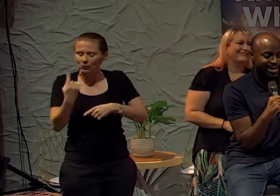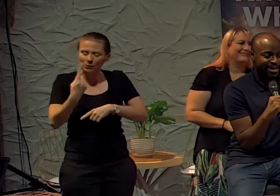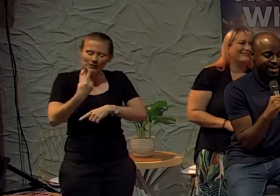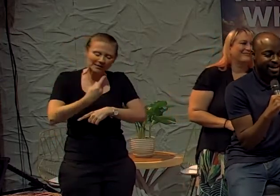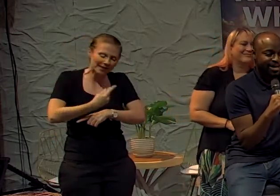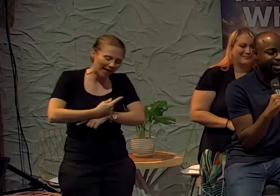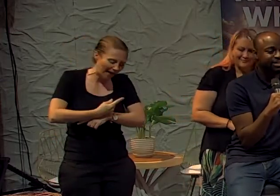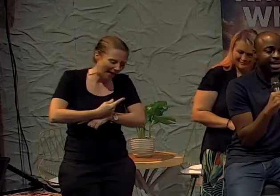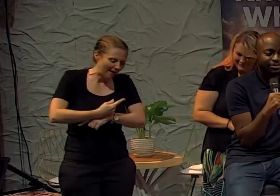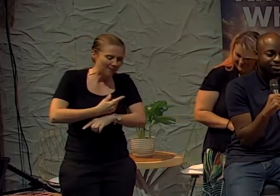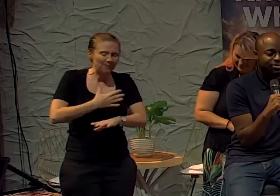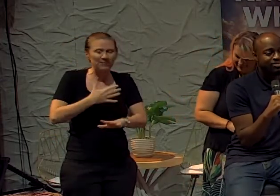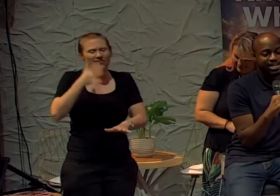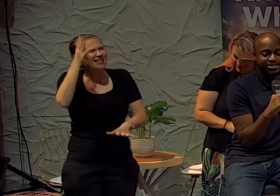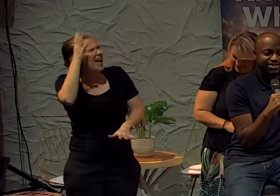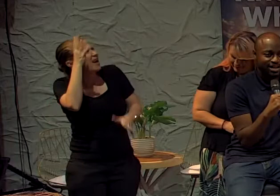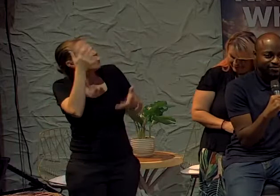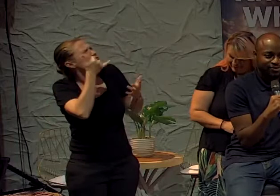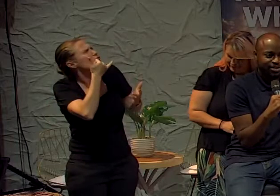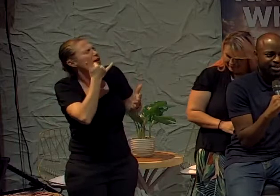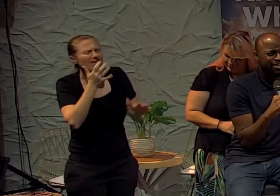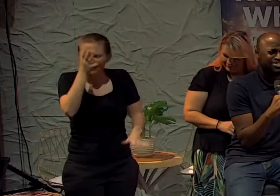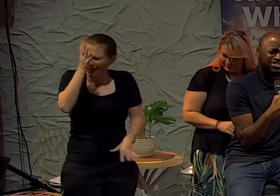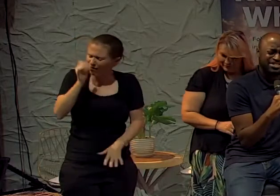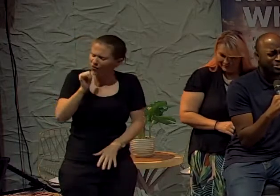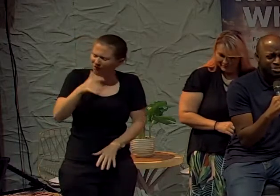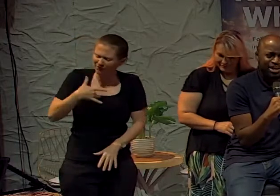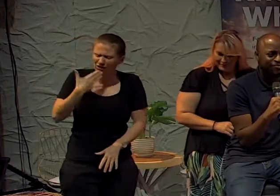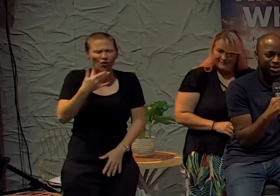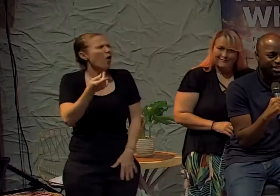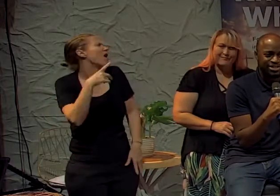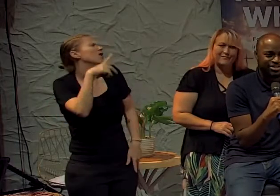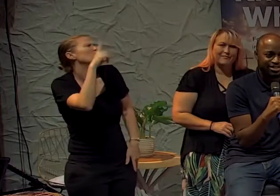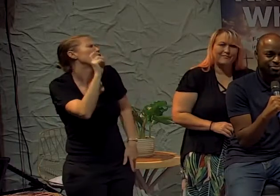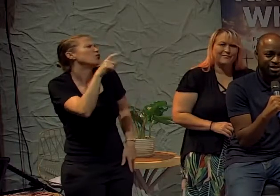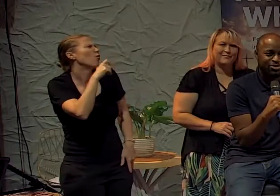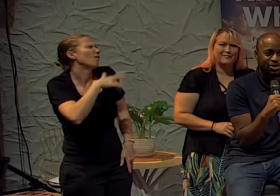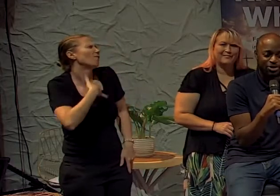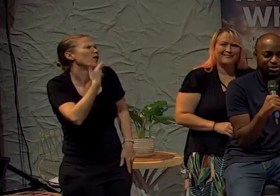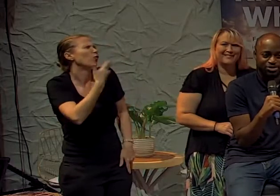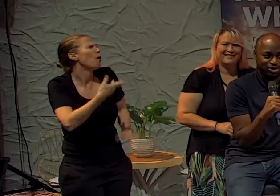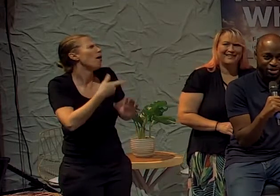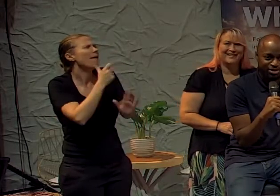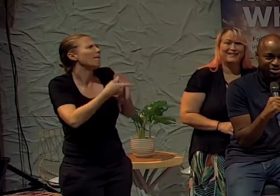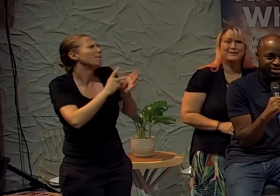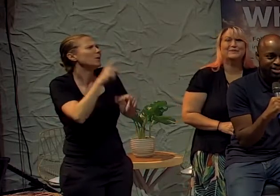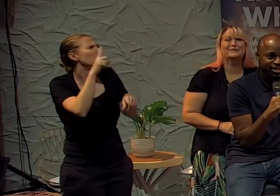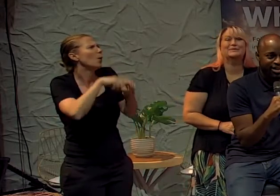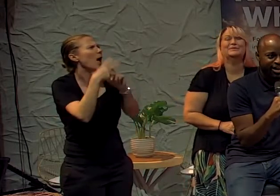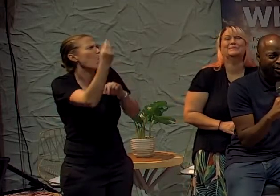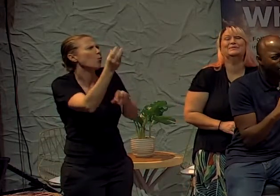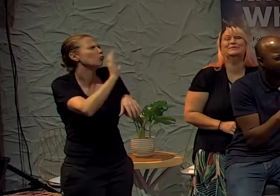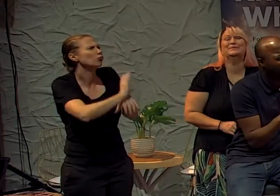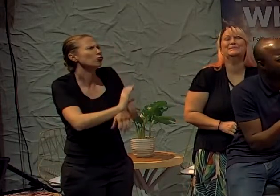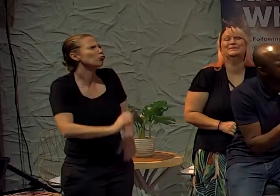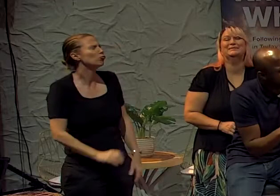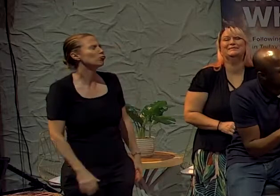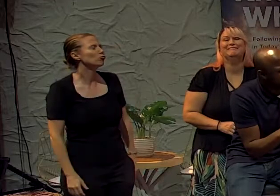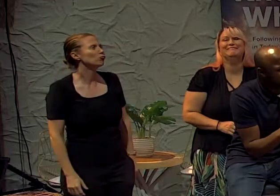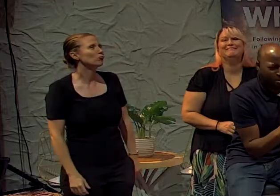today, like, Daddy, what's wrong? Dad's just not feeling good. Just because you're not feeling good doesn't mean you don't go to church. You're